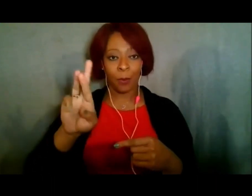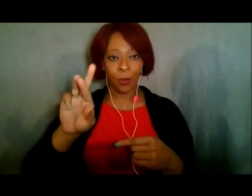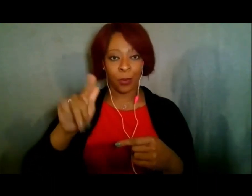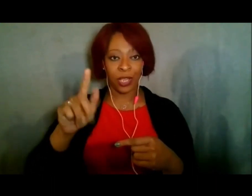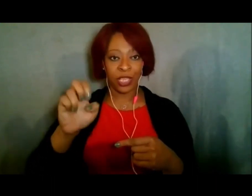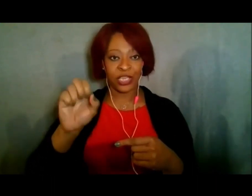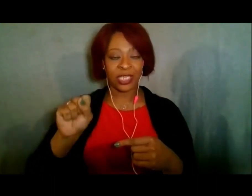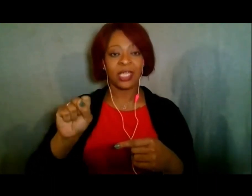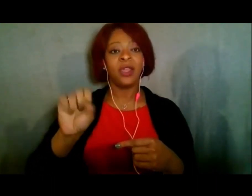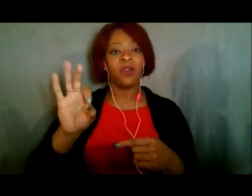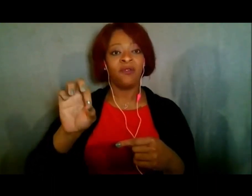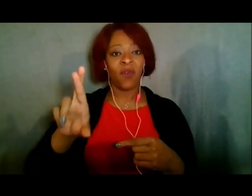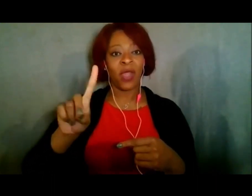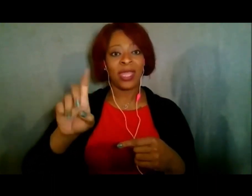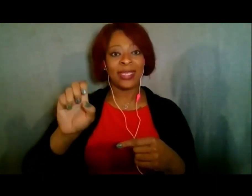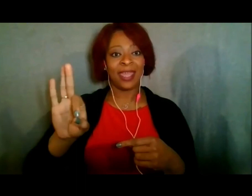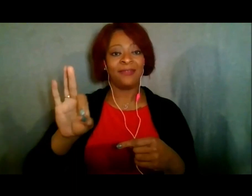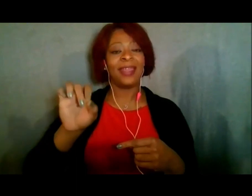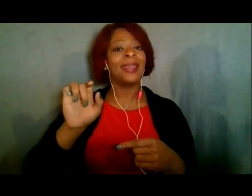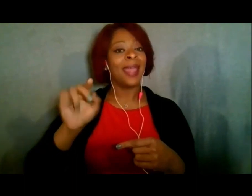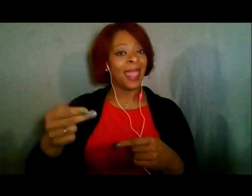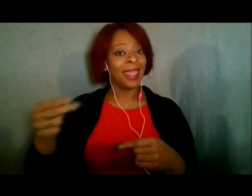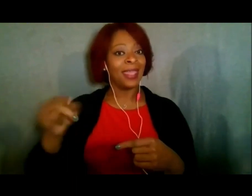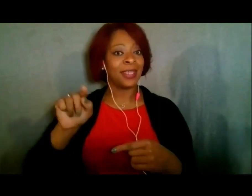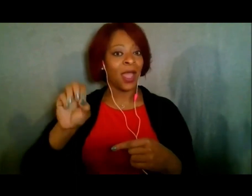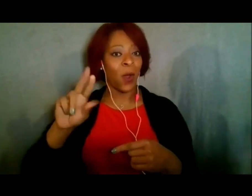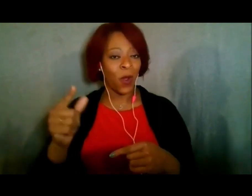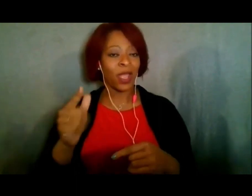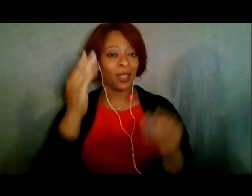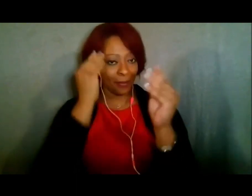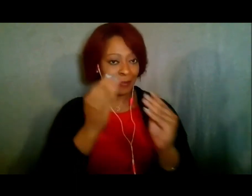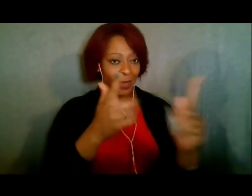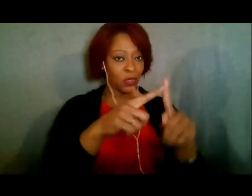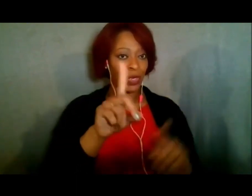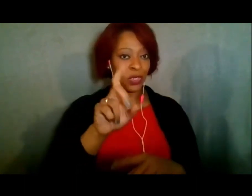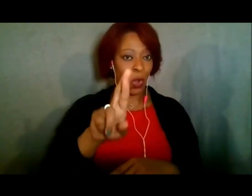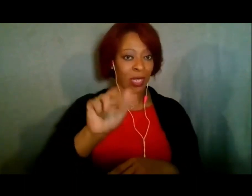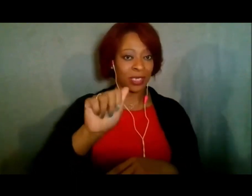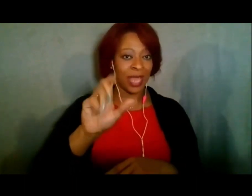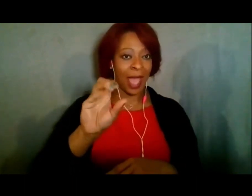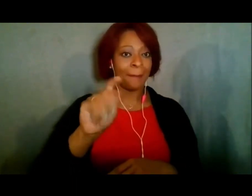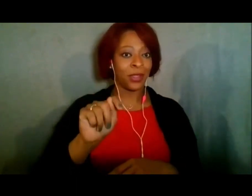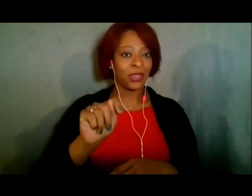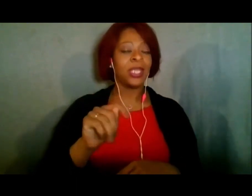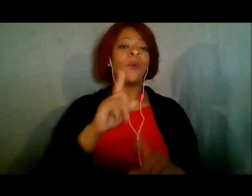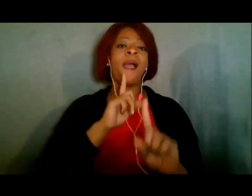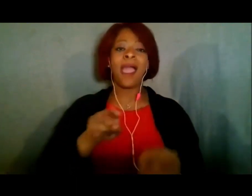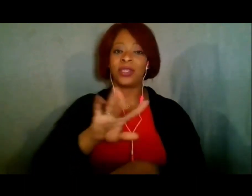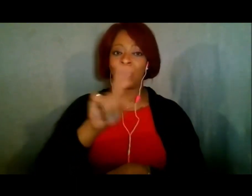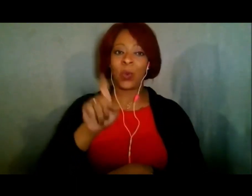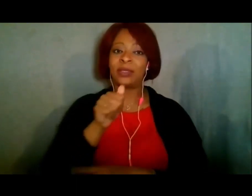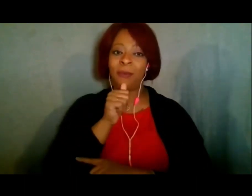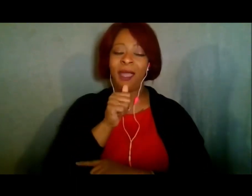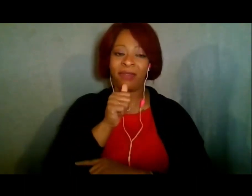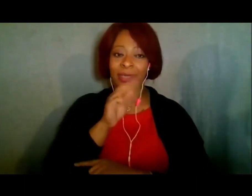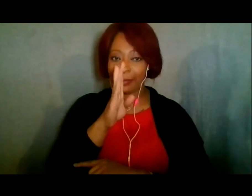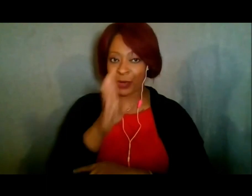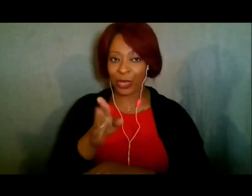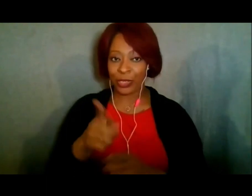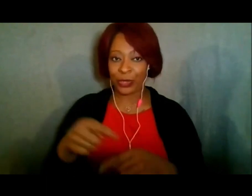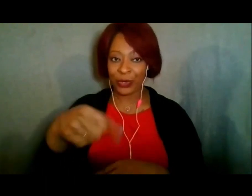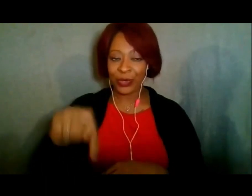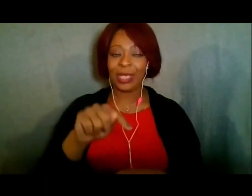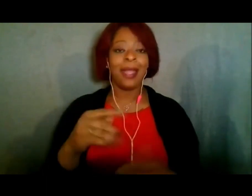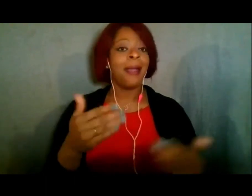info@bridgesfordeafandhh.org, and we will get your contact information to Dr. Talbot so that she can answer those questions privately. And I am just